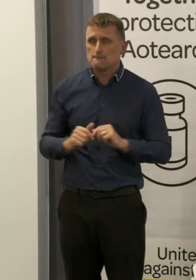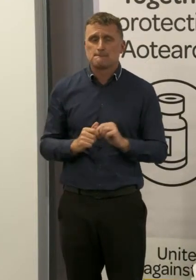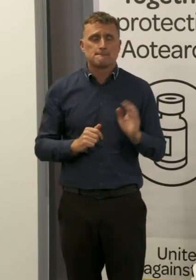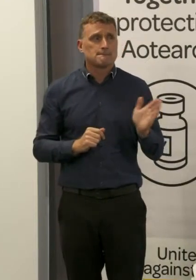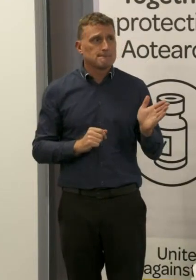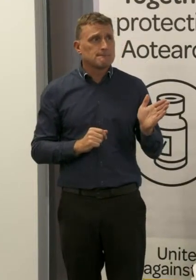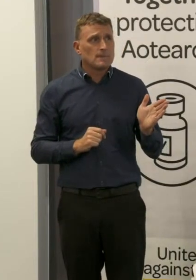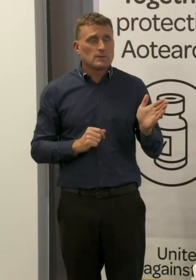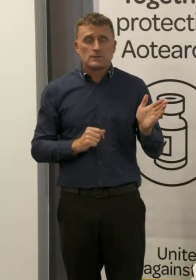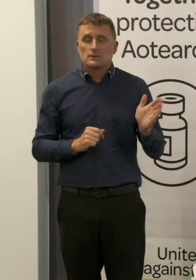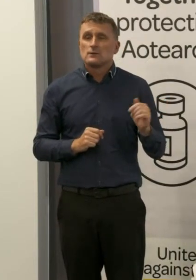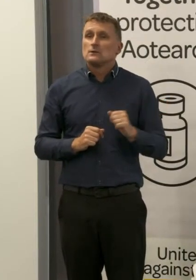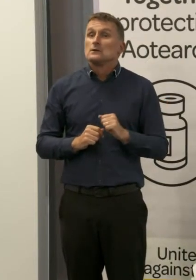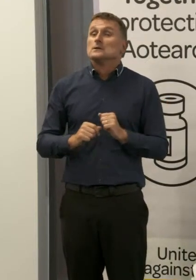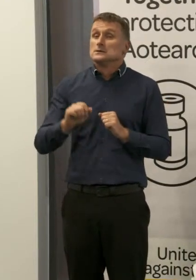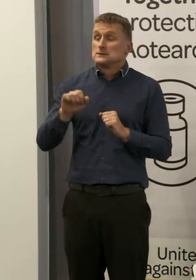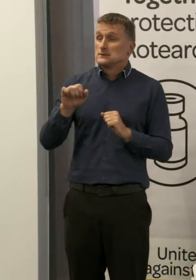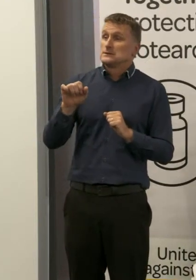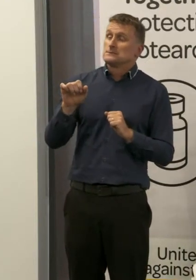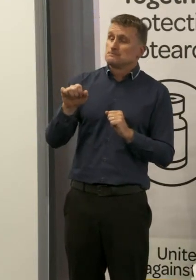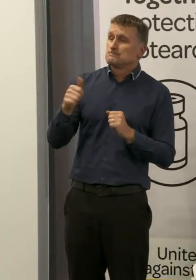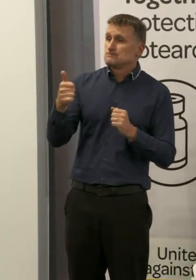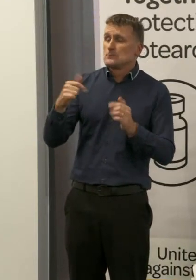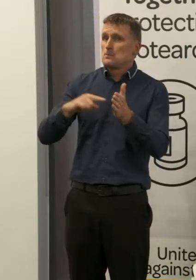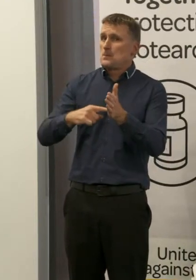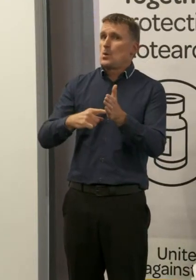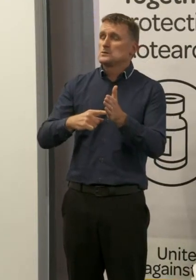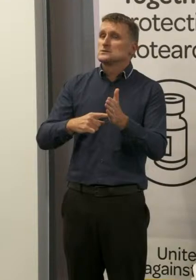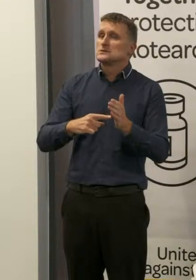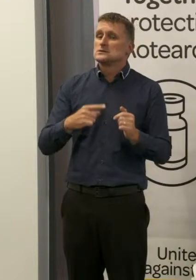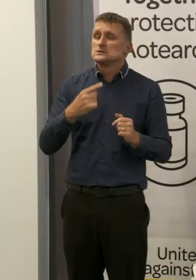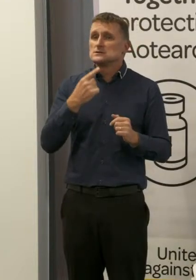are going to start including the results of